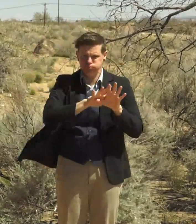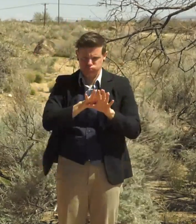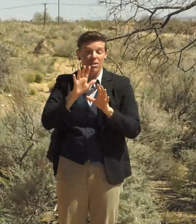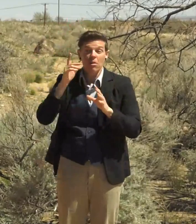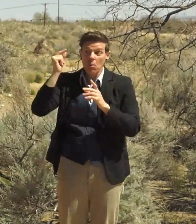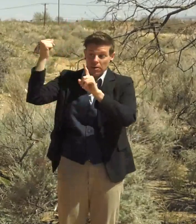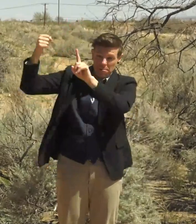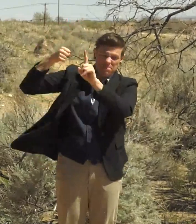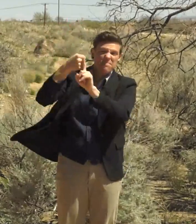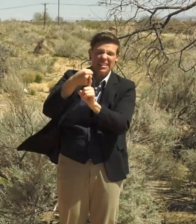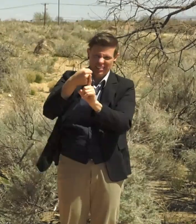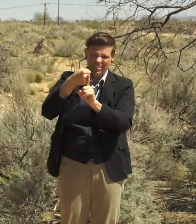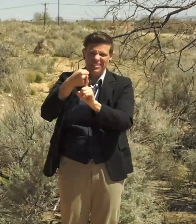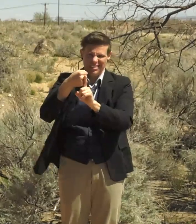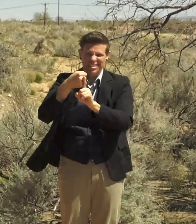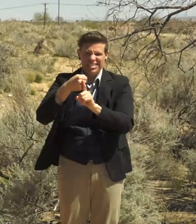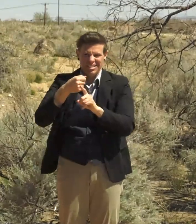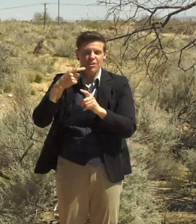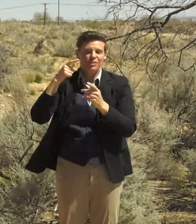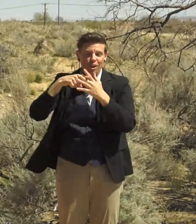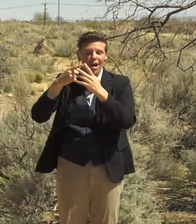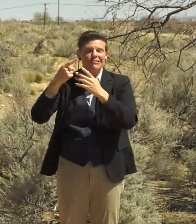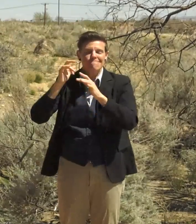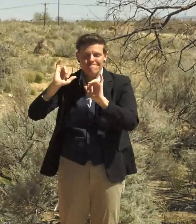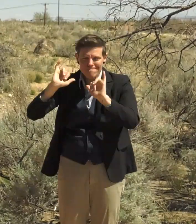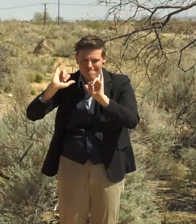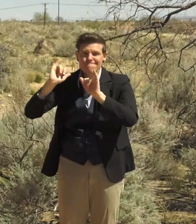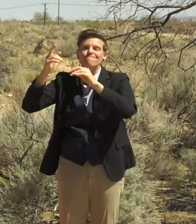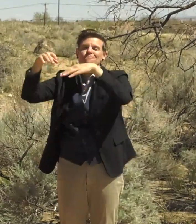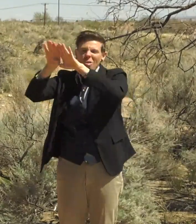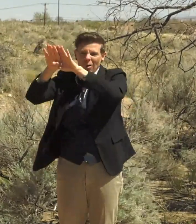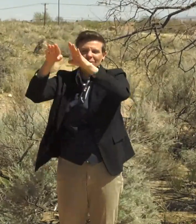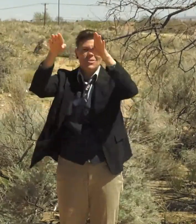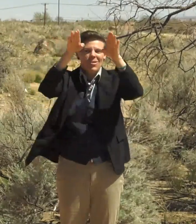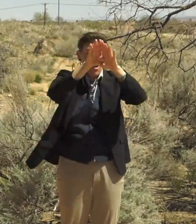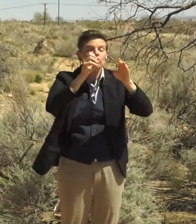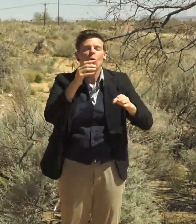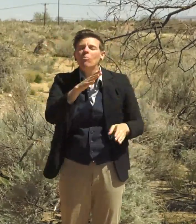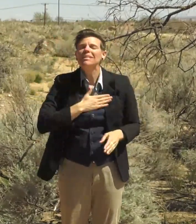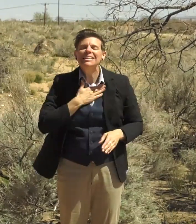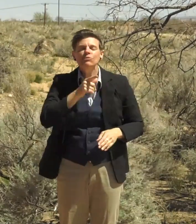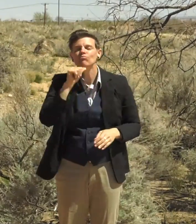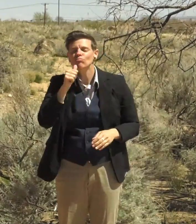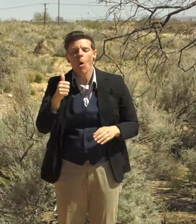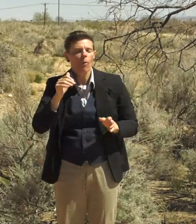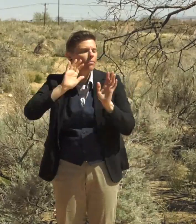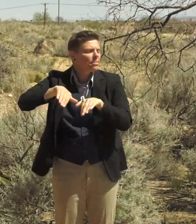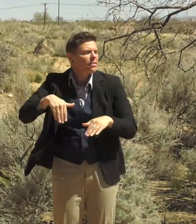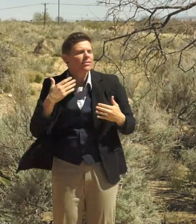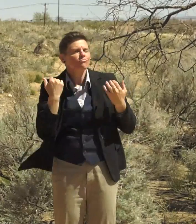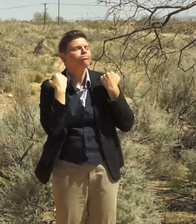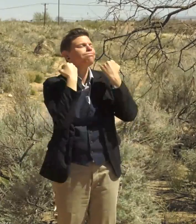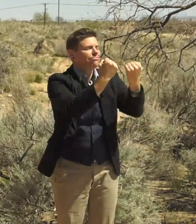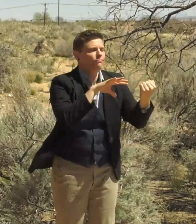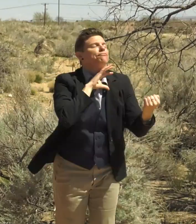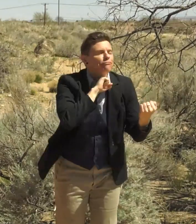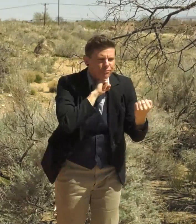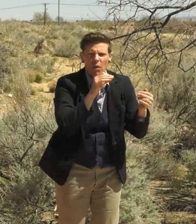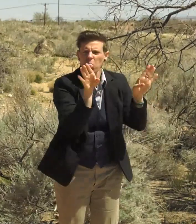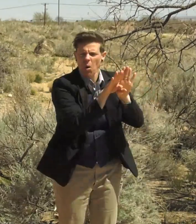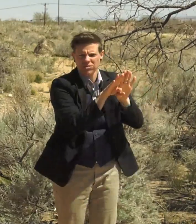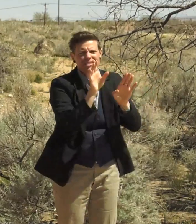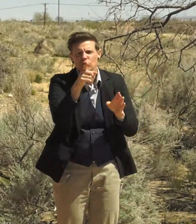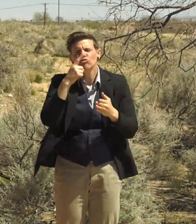closing their gates. So you want to make sure before you take off to visit a national park in New Mexico or across the country that you have the